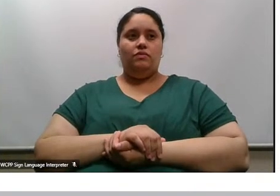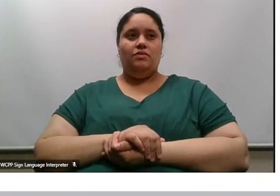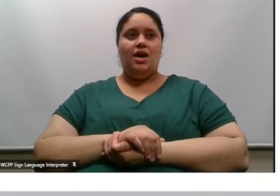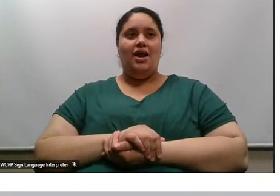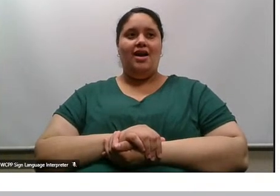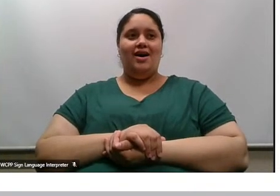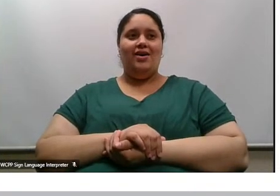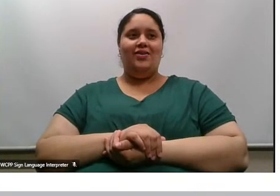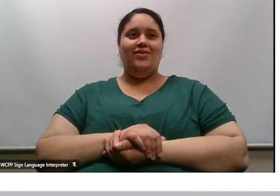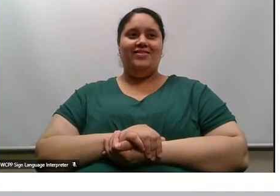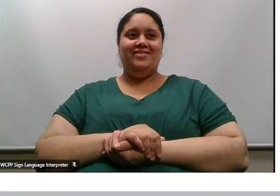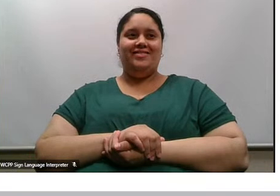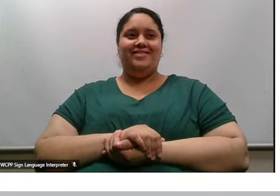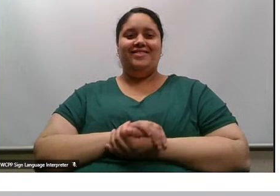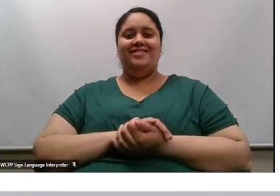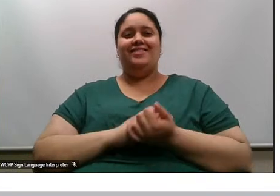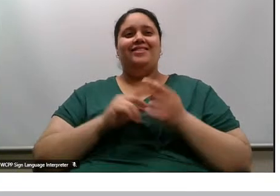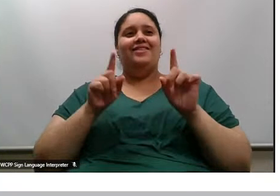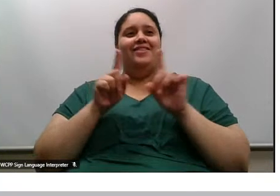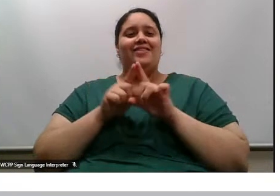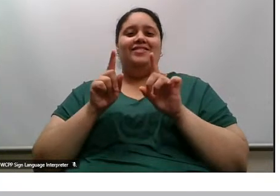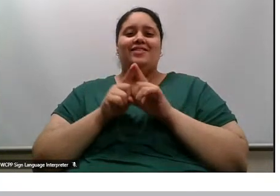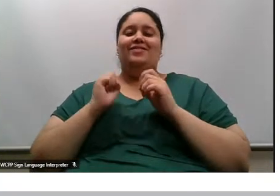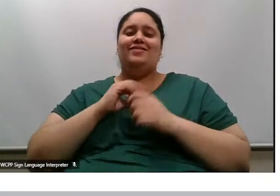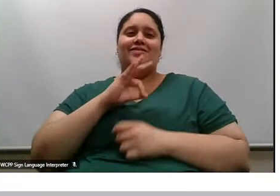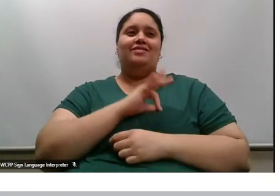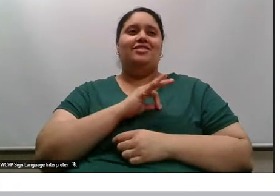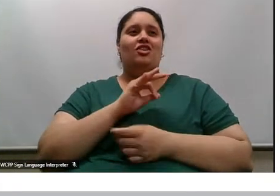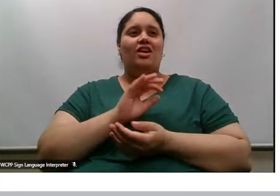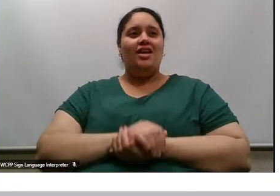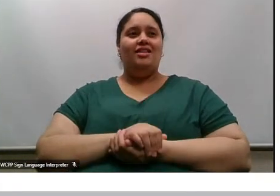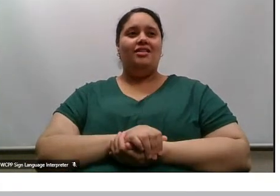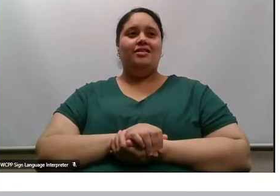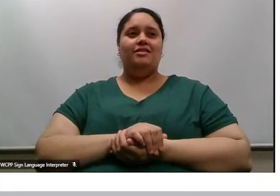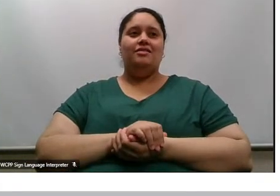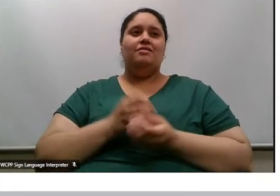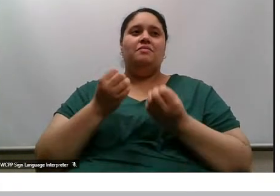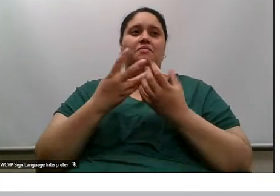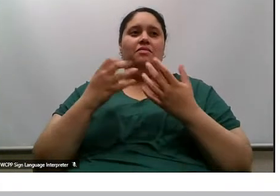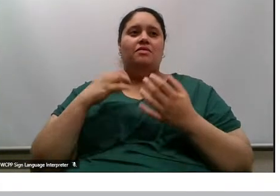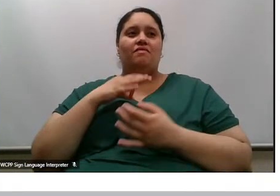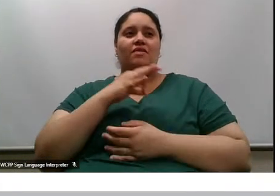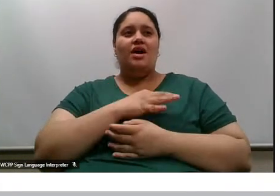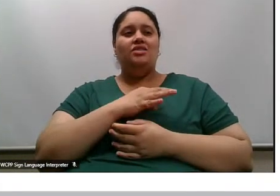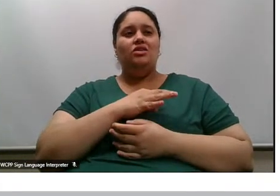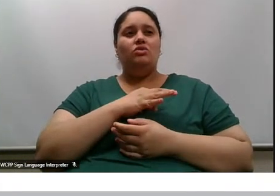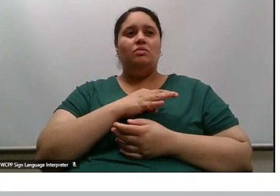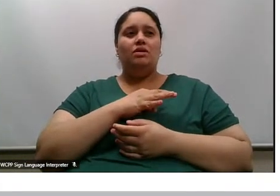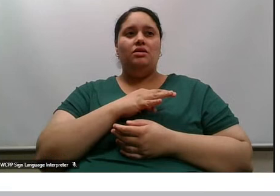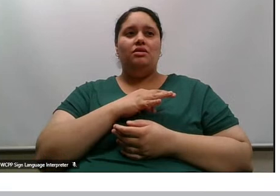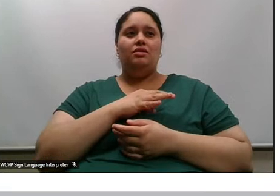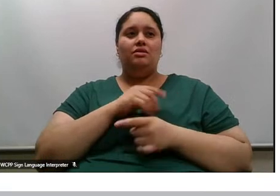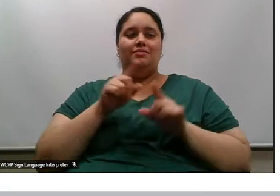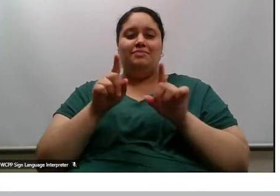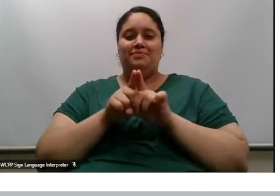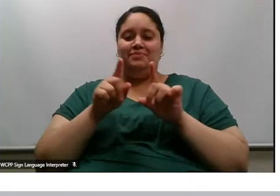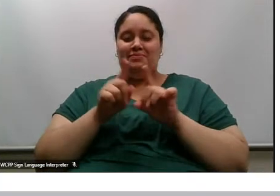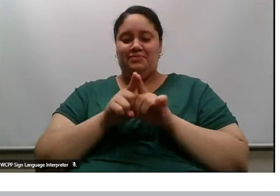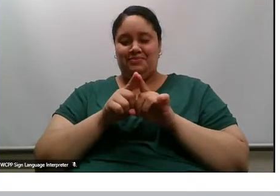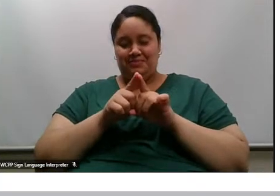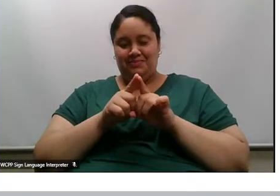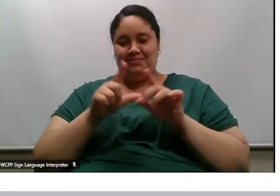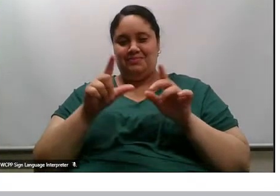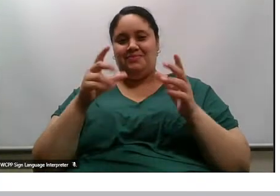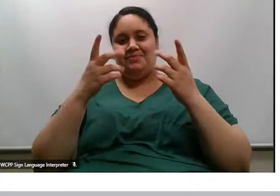If I can just add, we decided that instead of all our staff, because it was quite a few staff members in the operational program as well as in